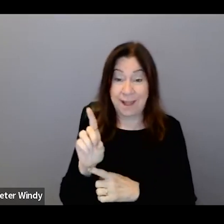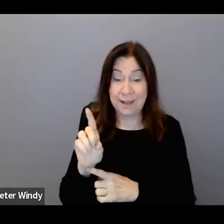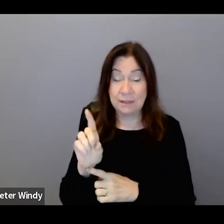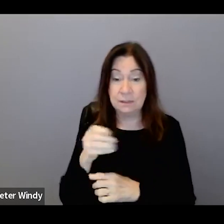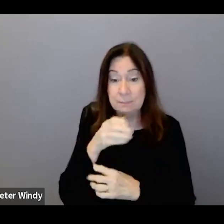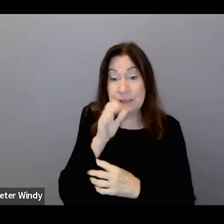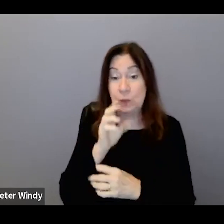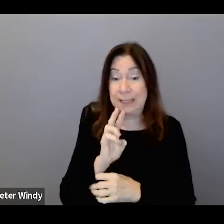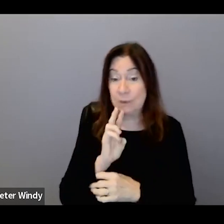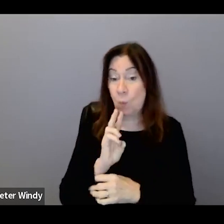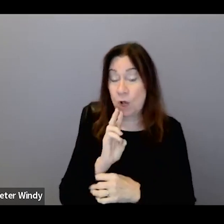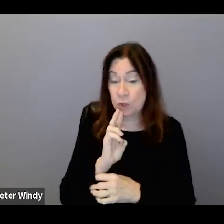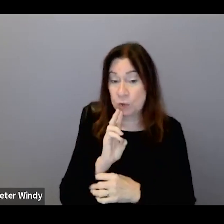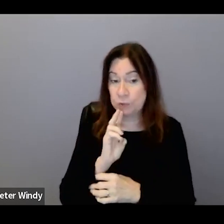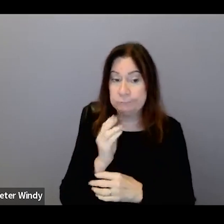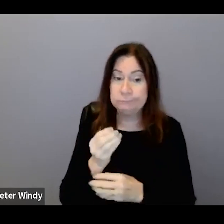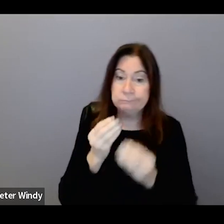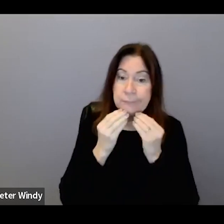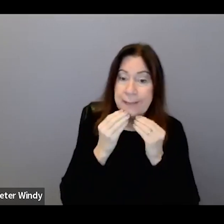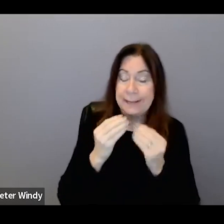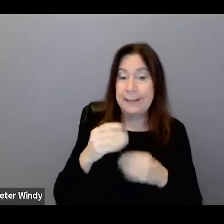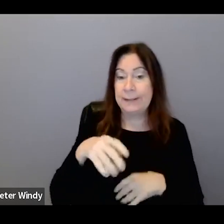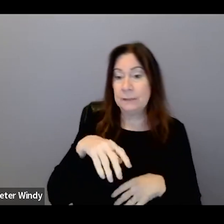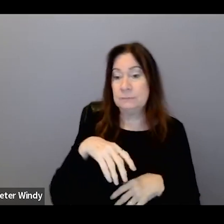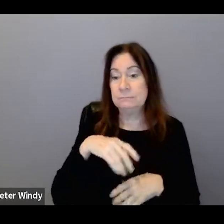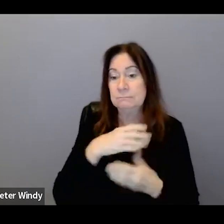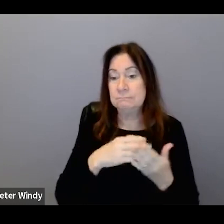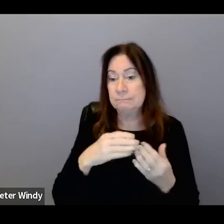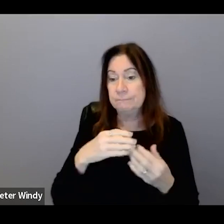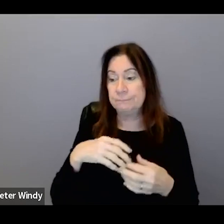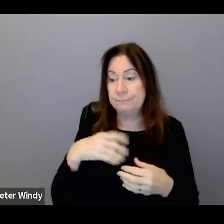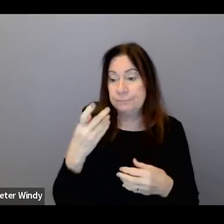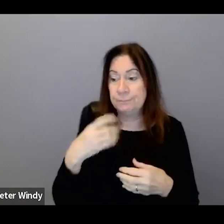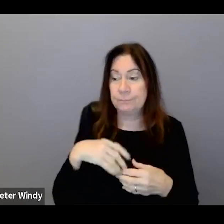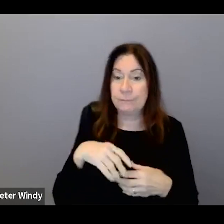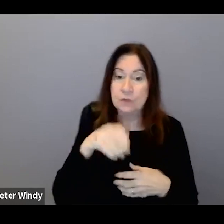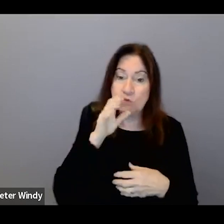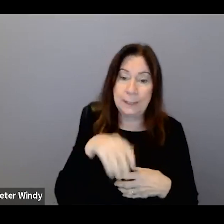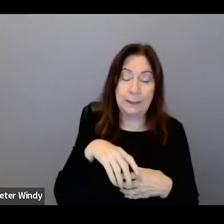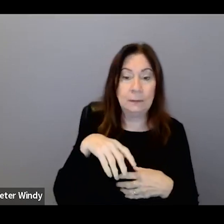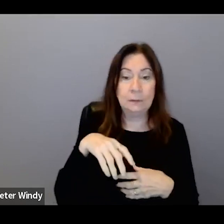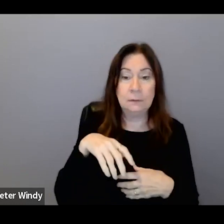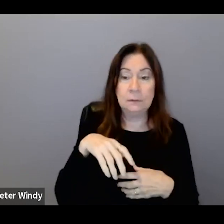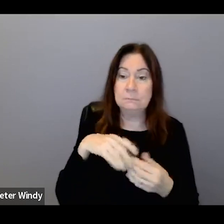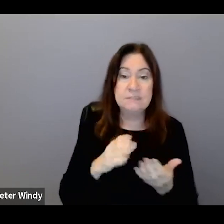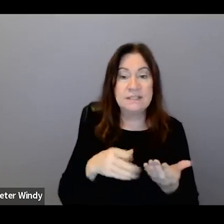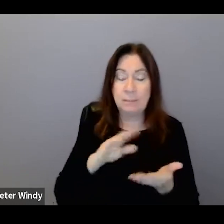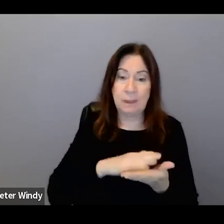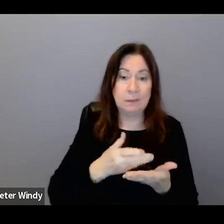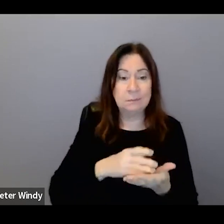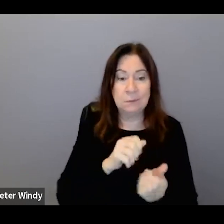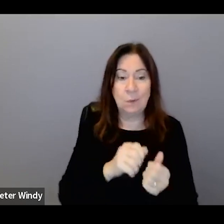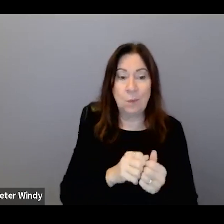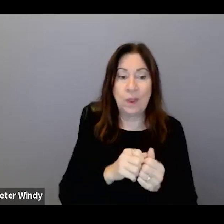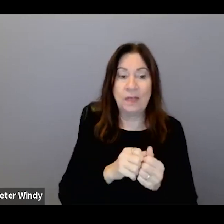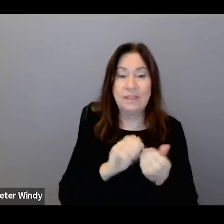drinking water or eating food or beverages that were made with the City of